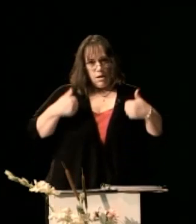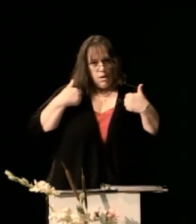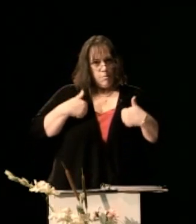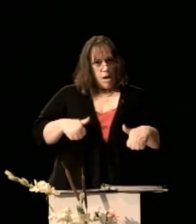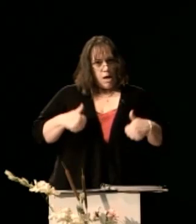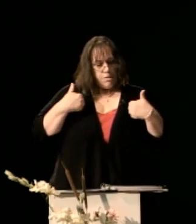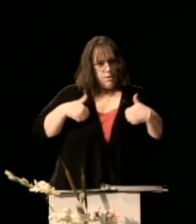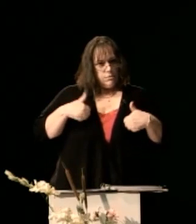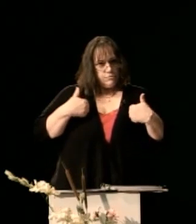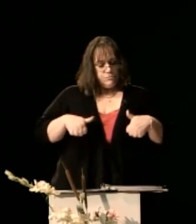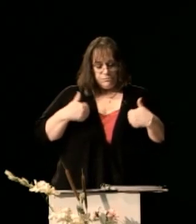Bath.